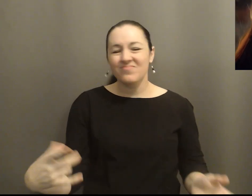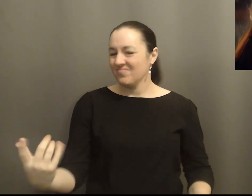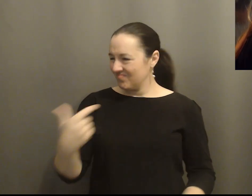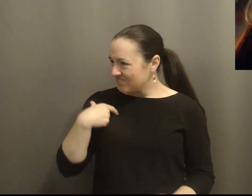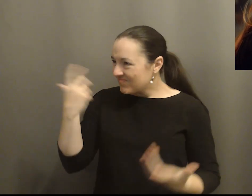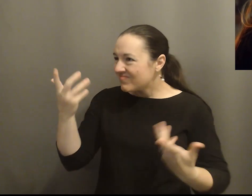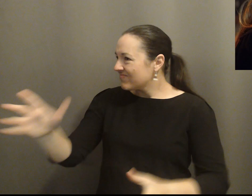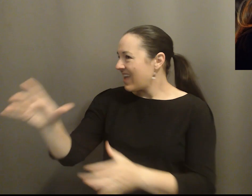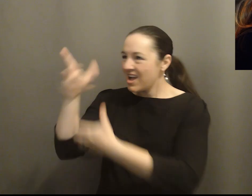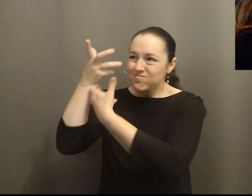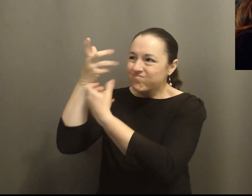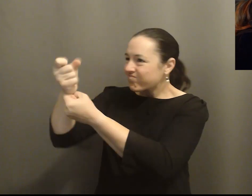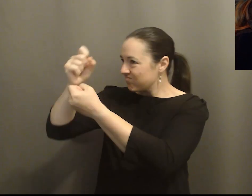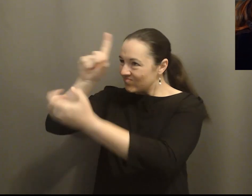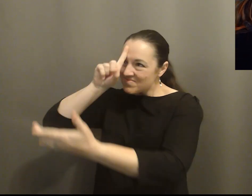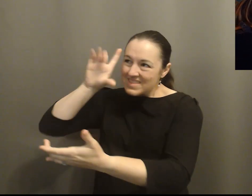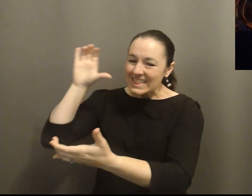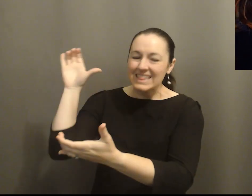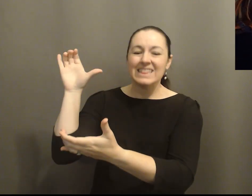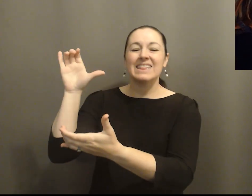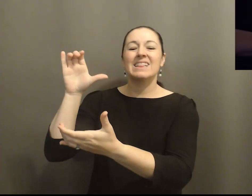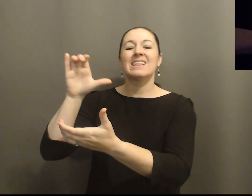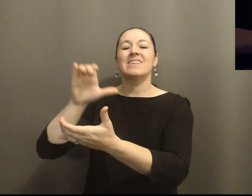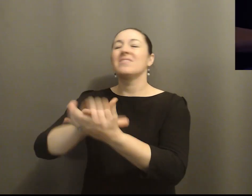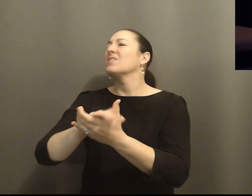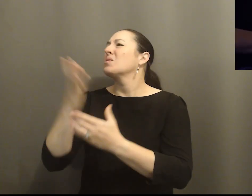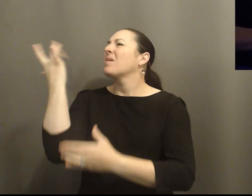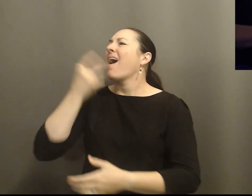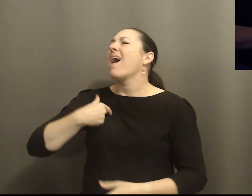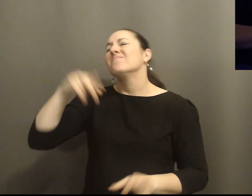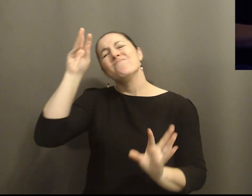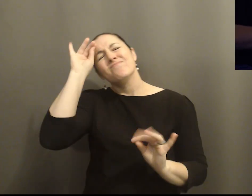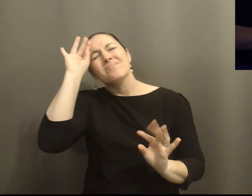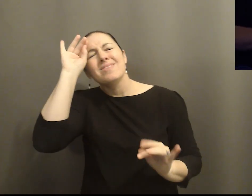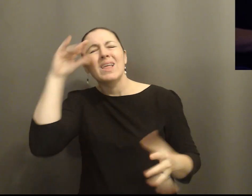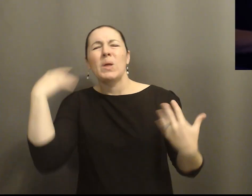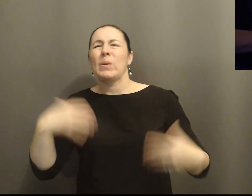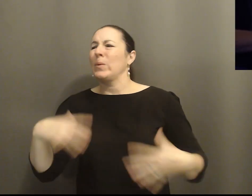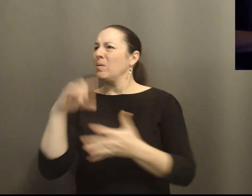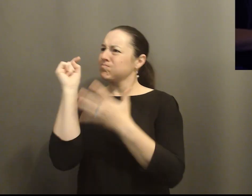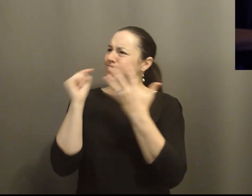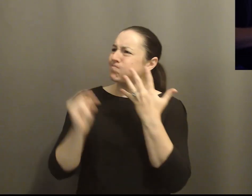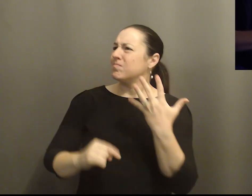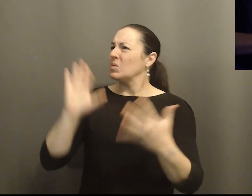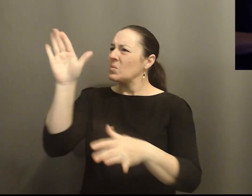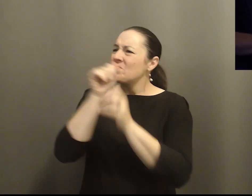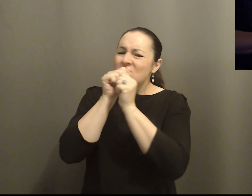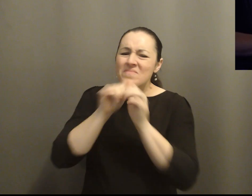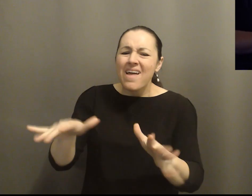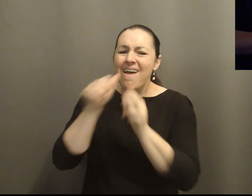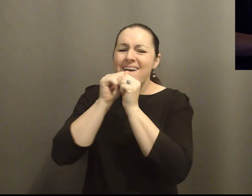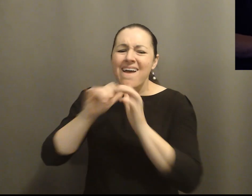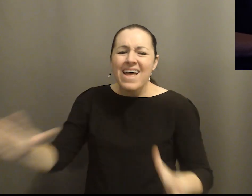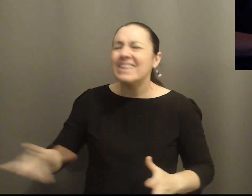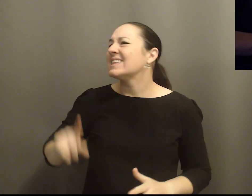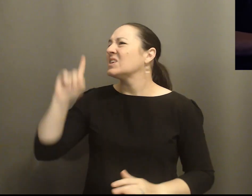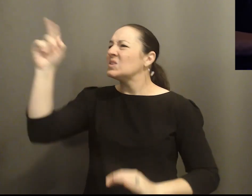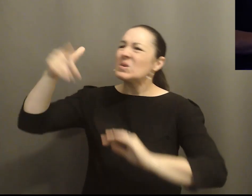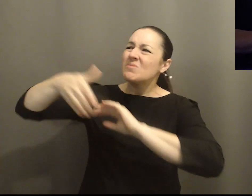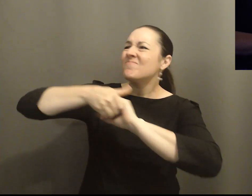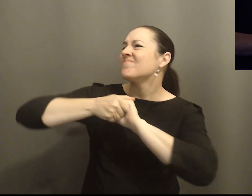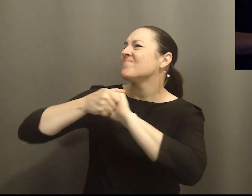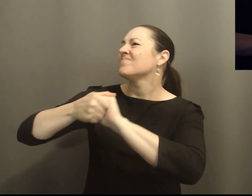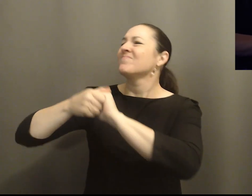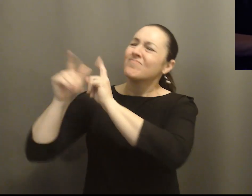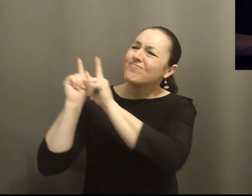reason to believe Cause when I think of how you've blessed me How your hand